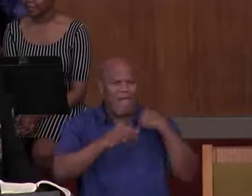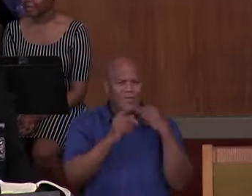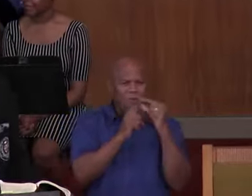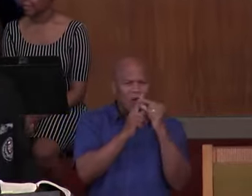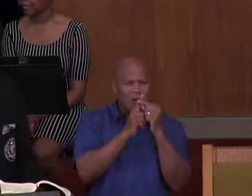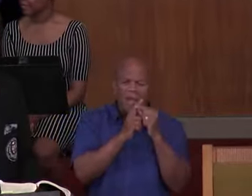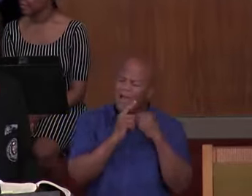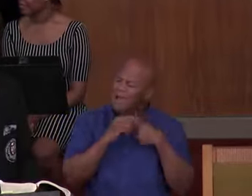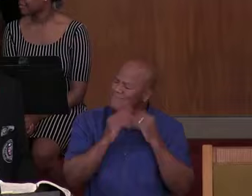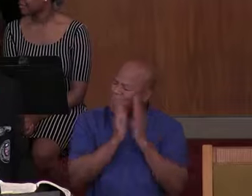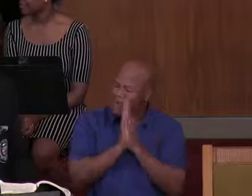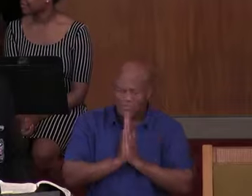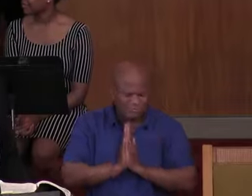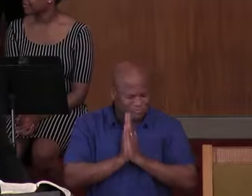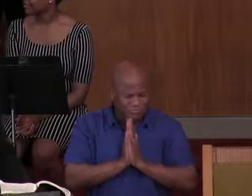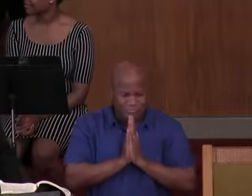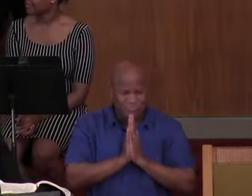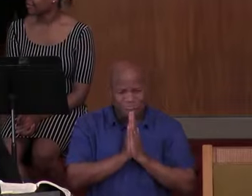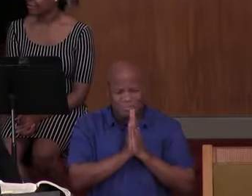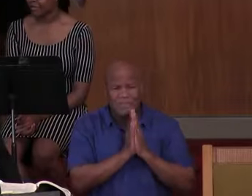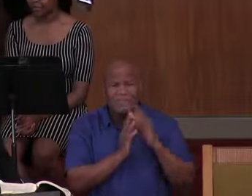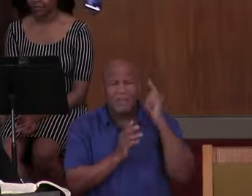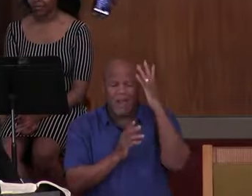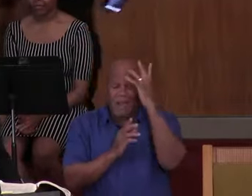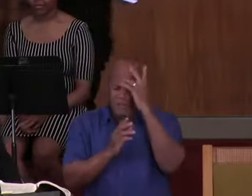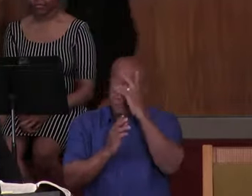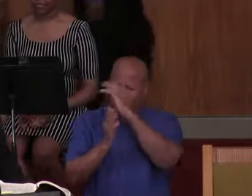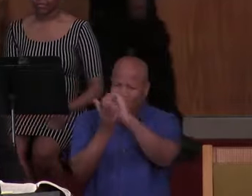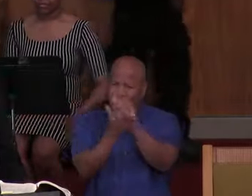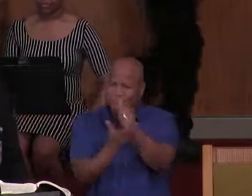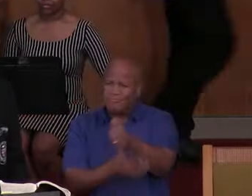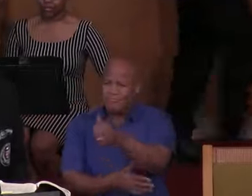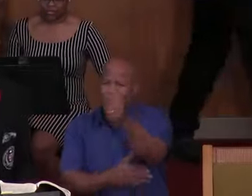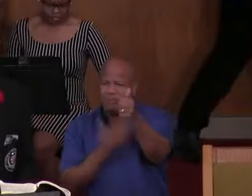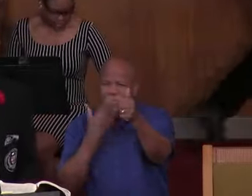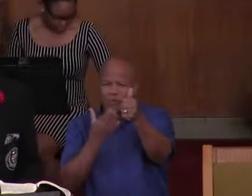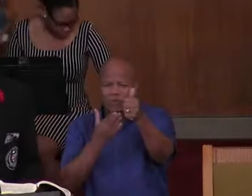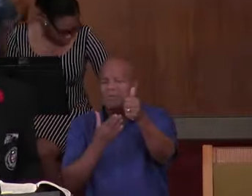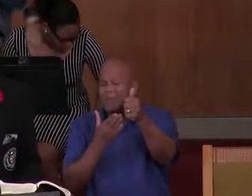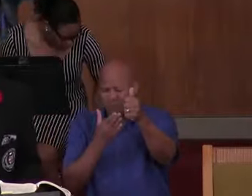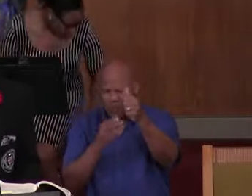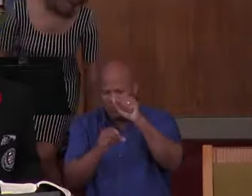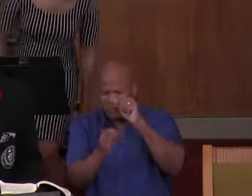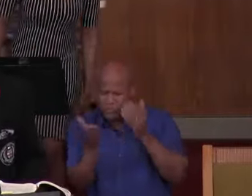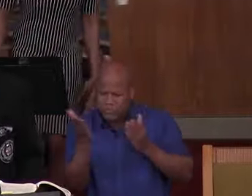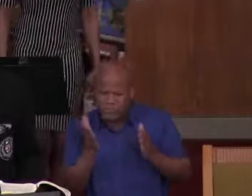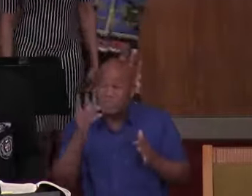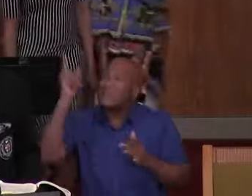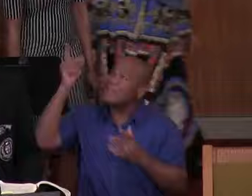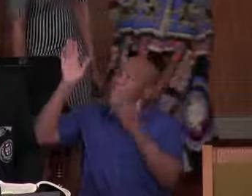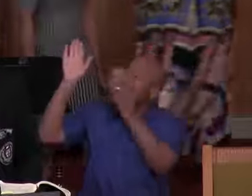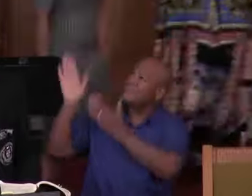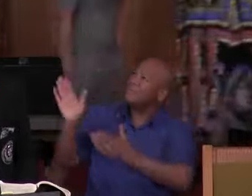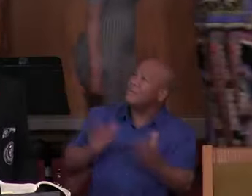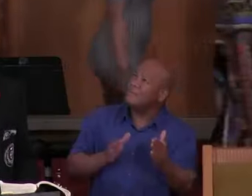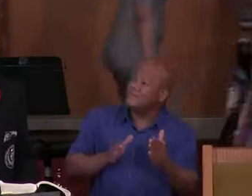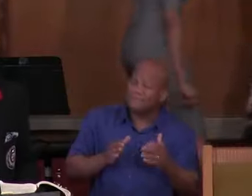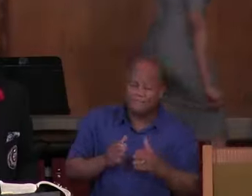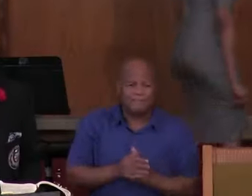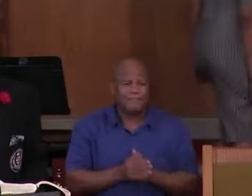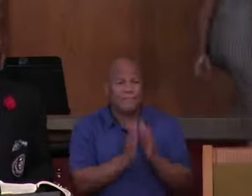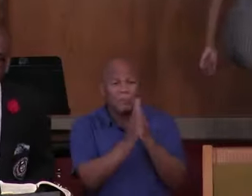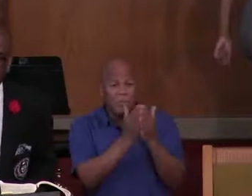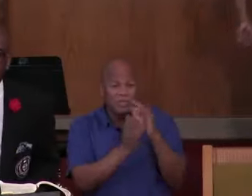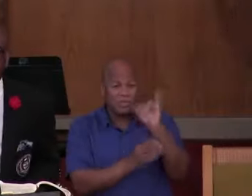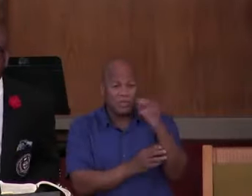pray that he consecrates me to be a good steward of what he's prepared for his people. The book of Joshua